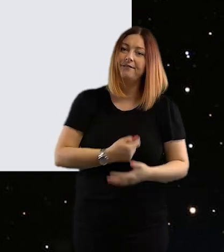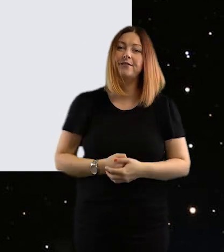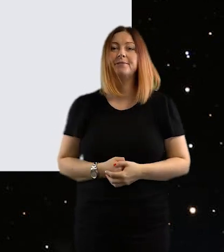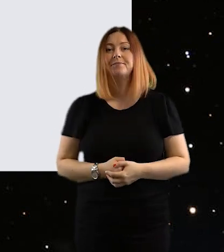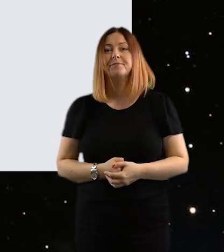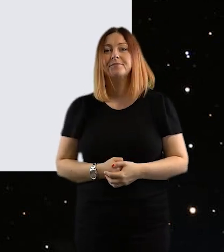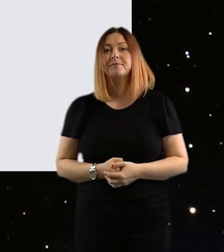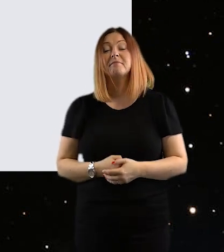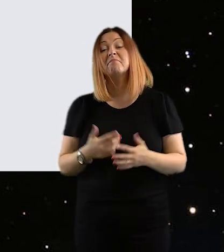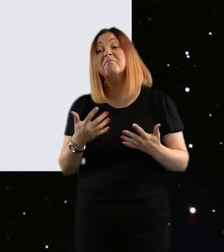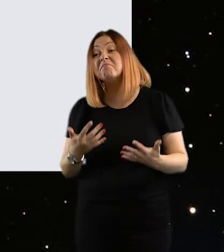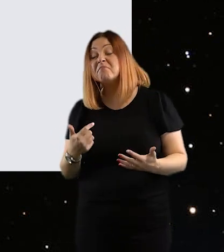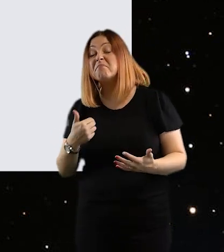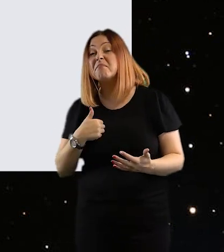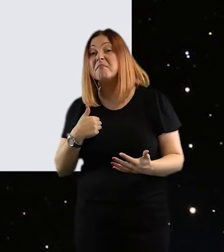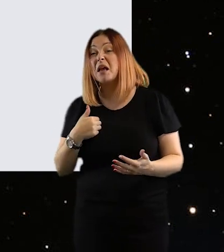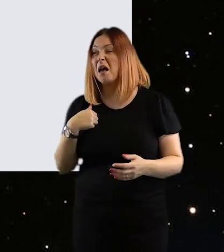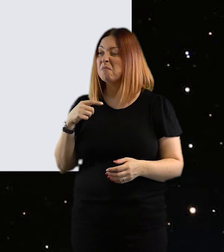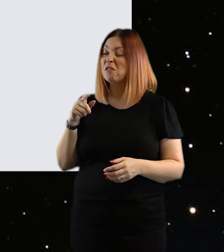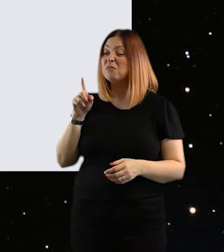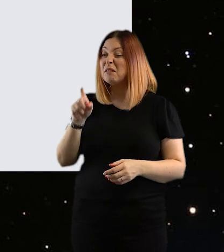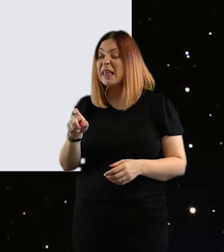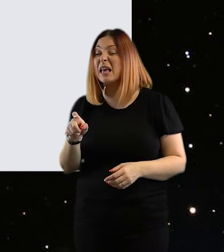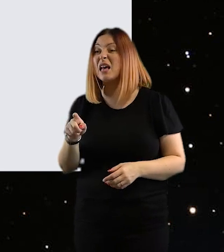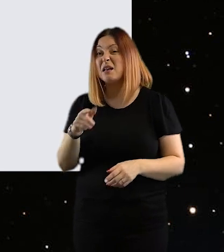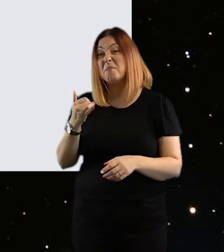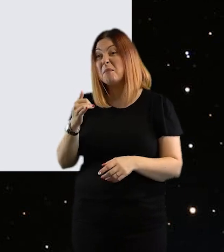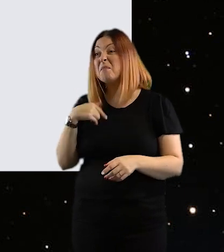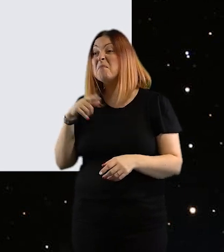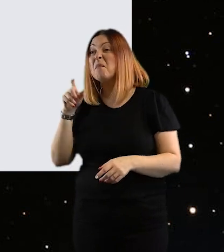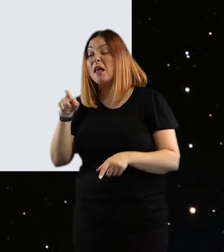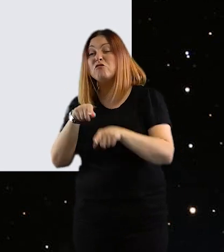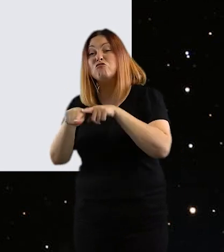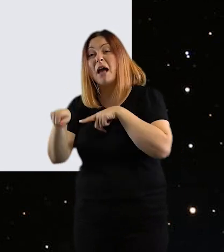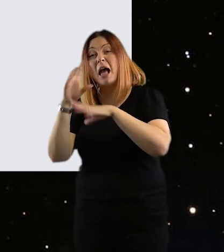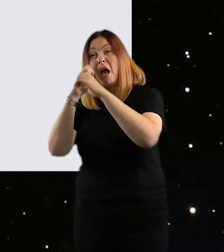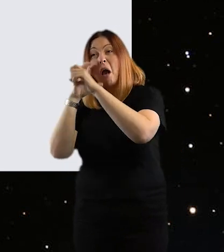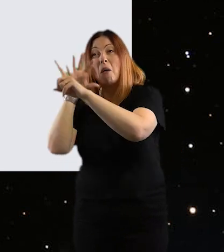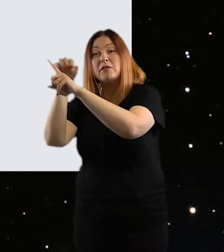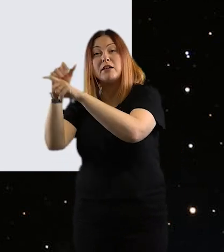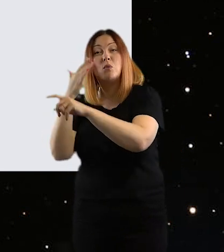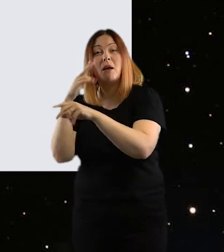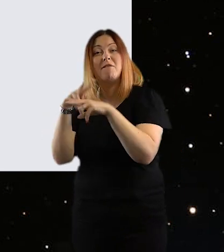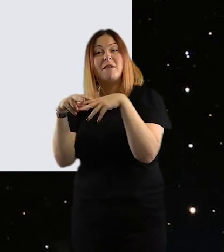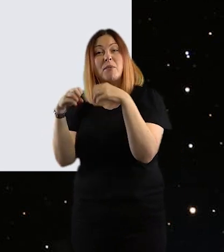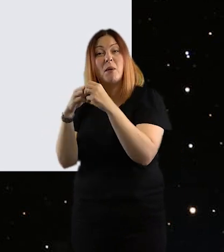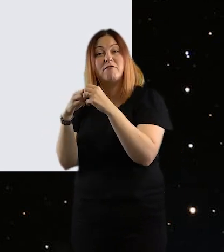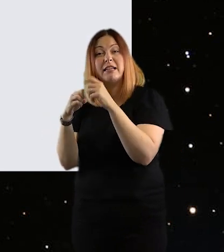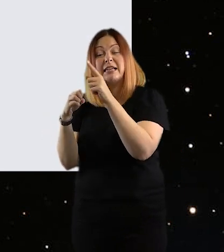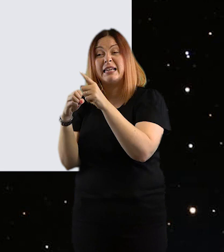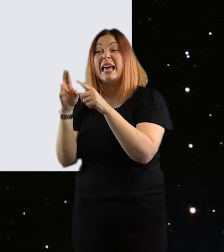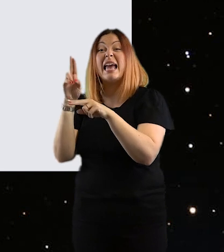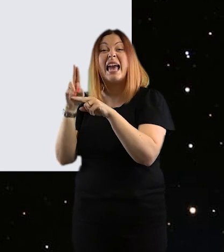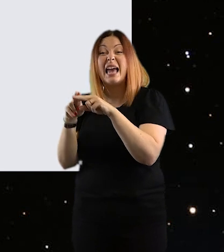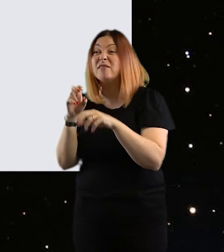case, I'm willing to take a chance that I might get my observation at the start of February. I know that I've got a bit of time. If it doesn't observe anything,